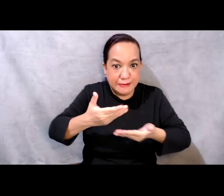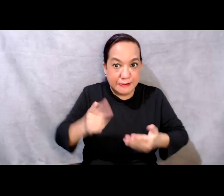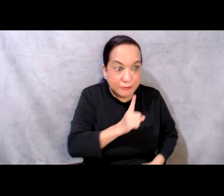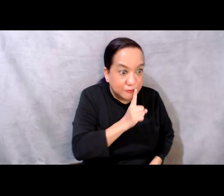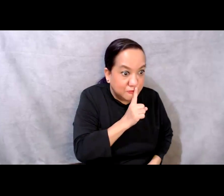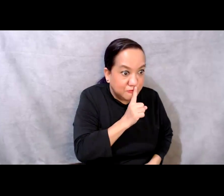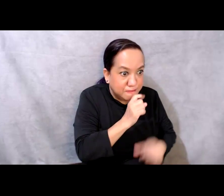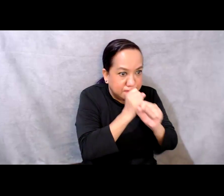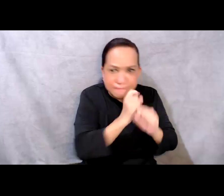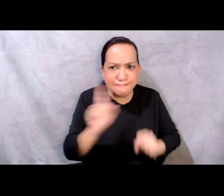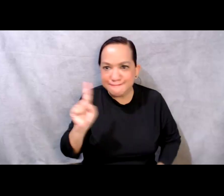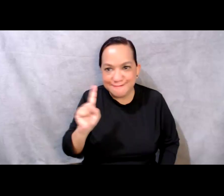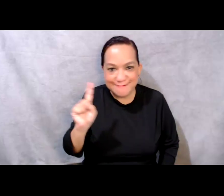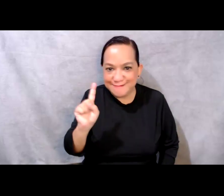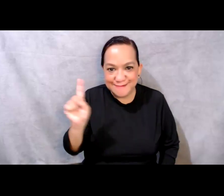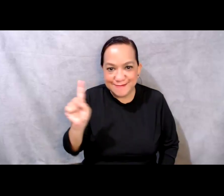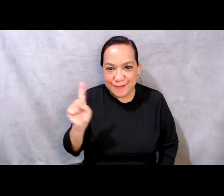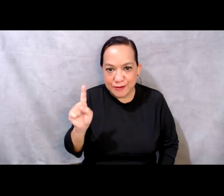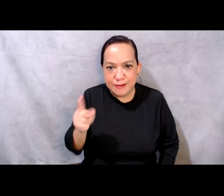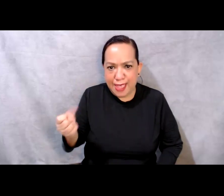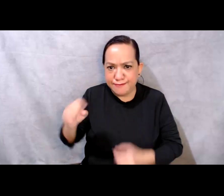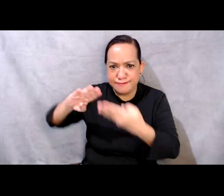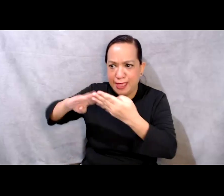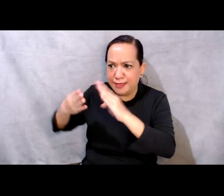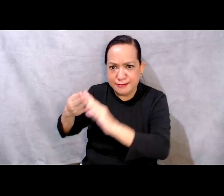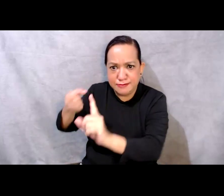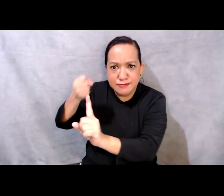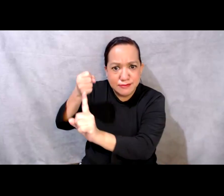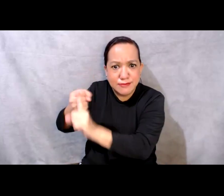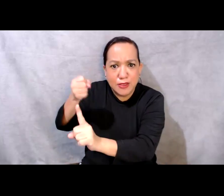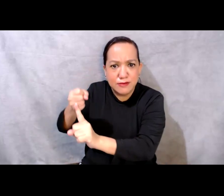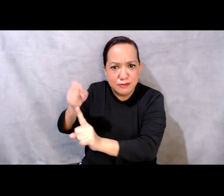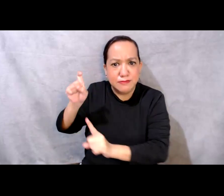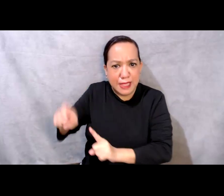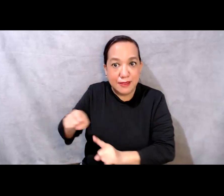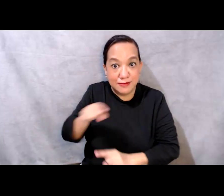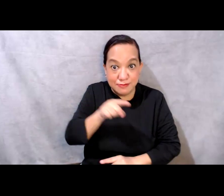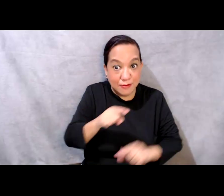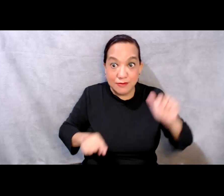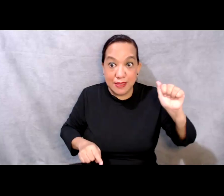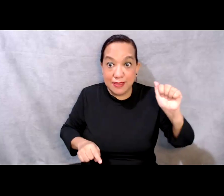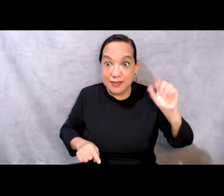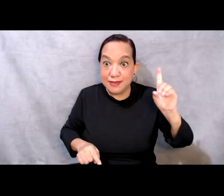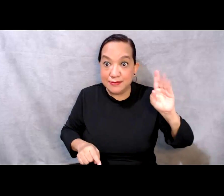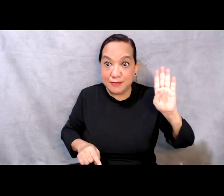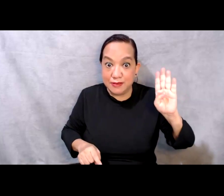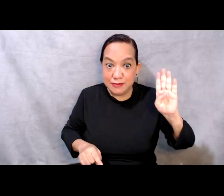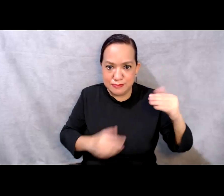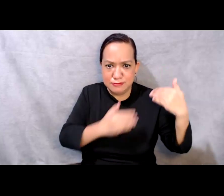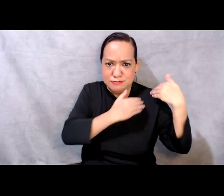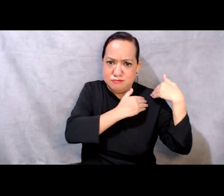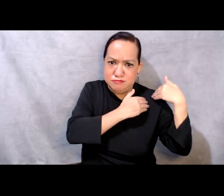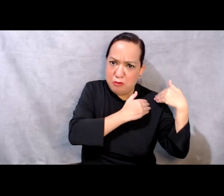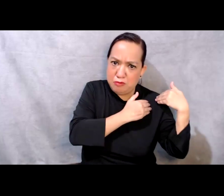communities, will ADB Accountability Mechanism consider them as non-compliant? And if yes, what